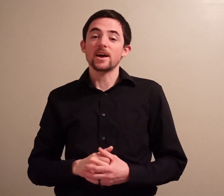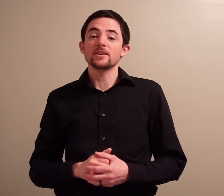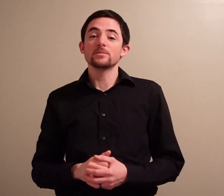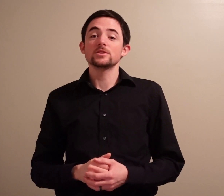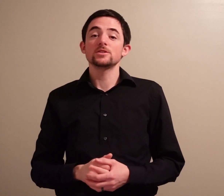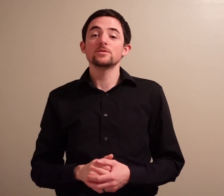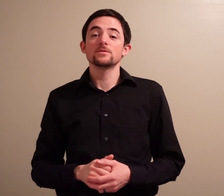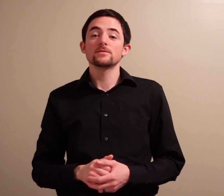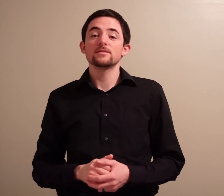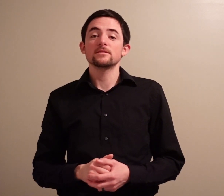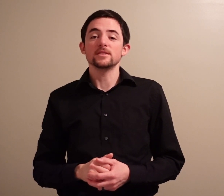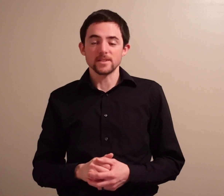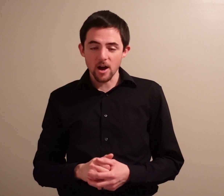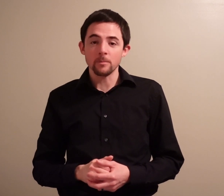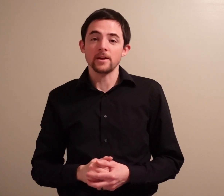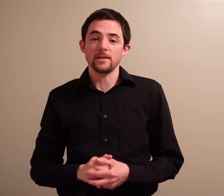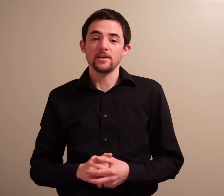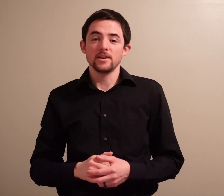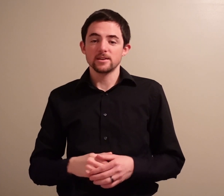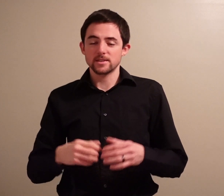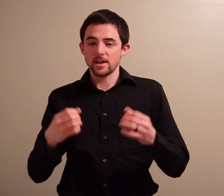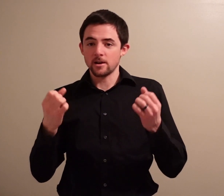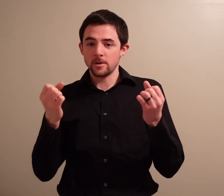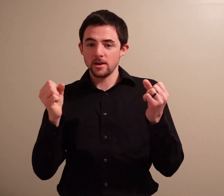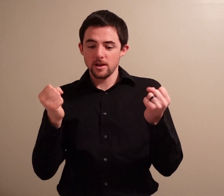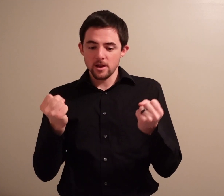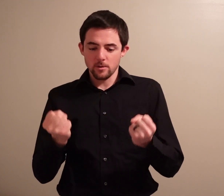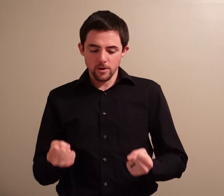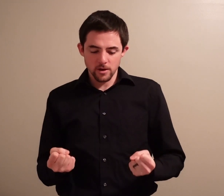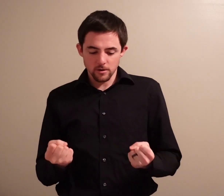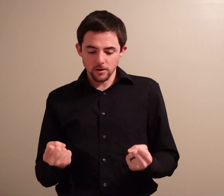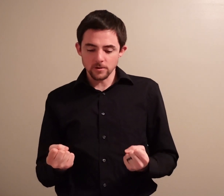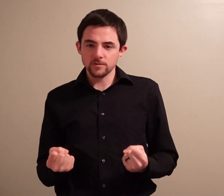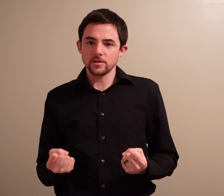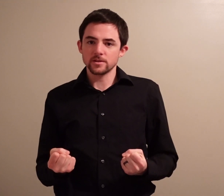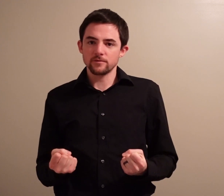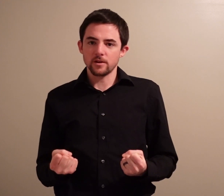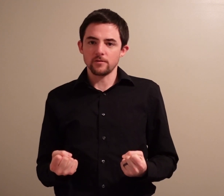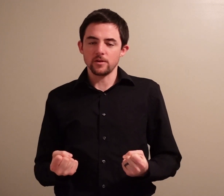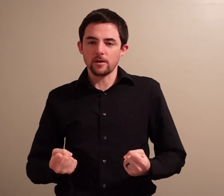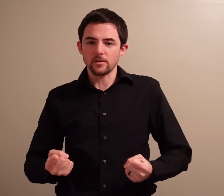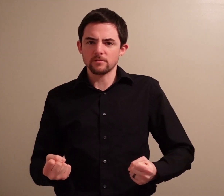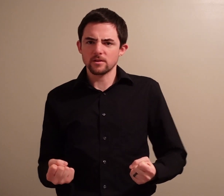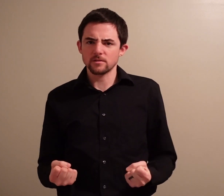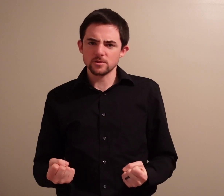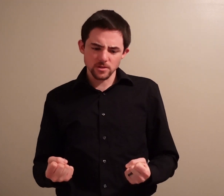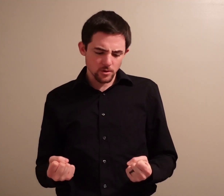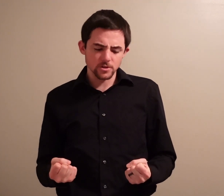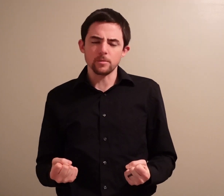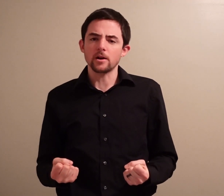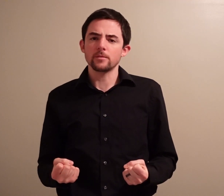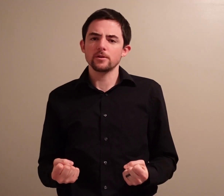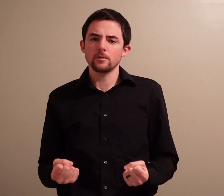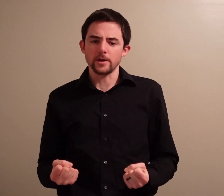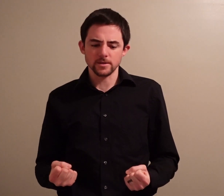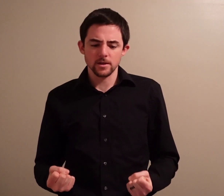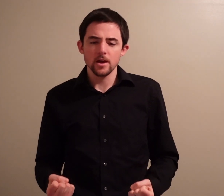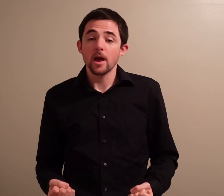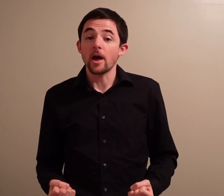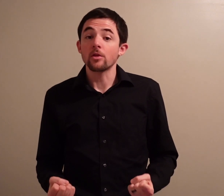number 2 is how many. To sign how many, bring your closed fist in front of you towards the bottom of your waist and